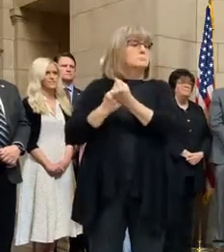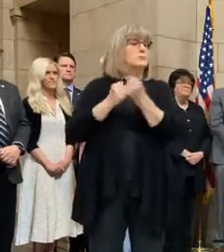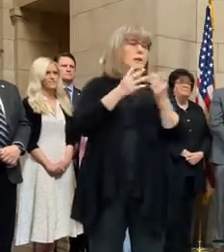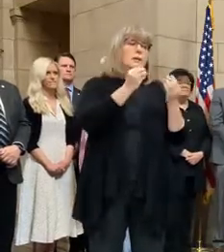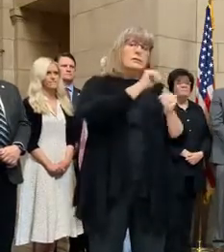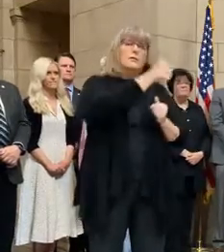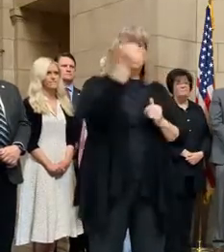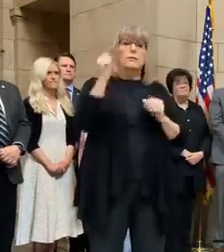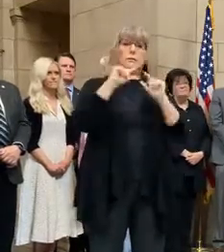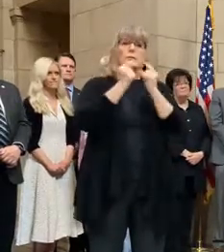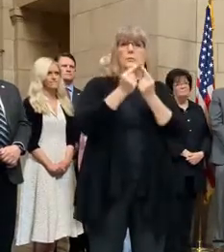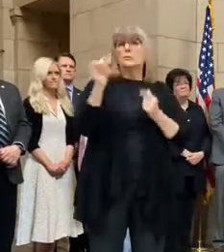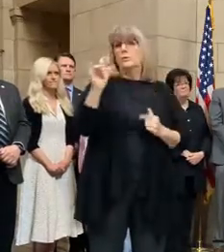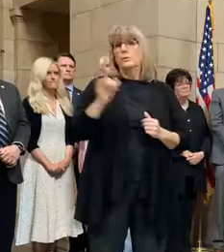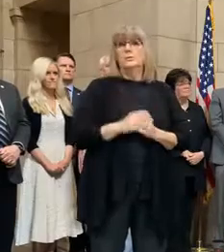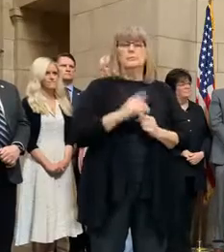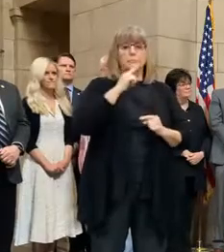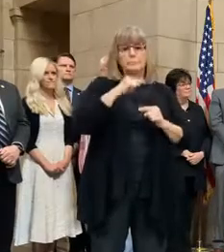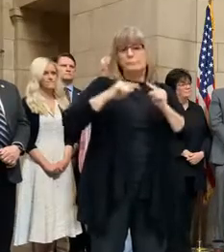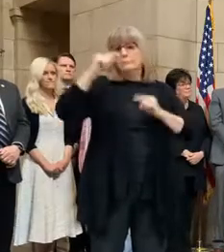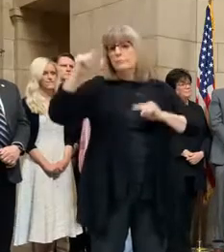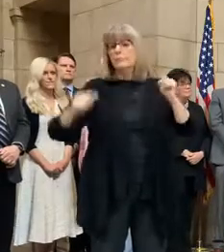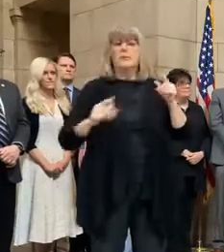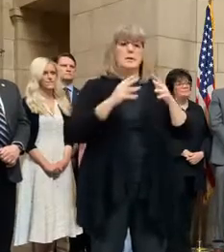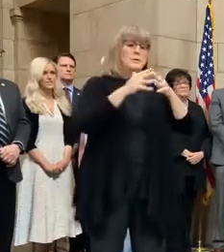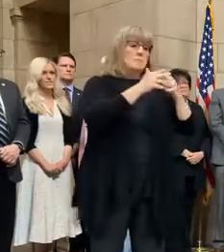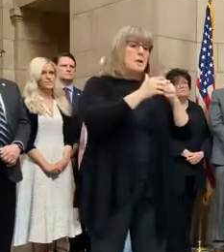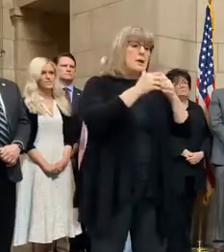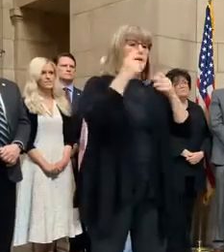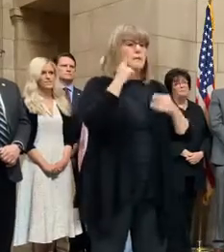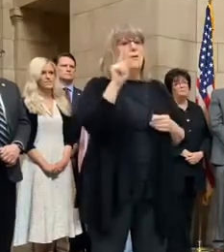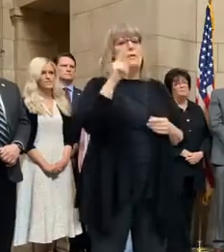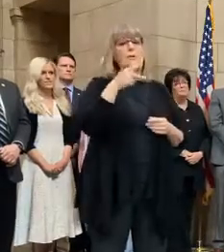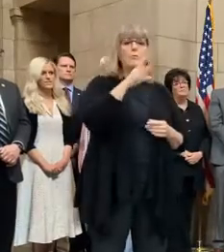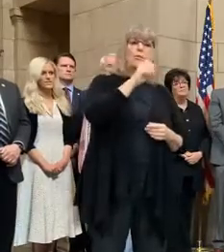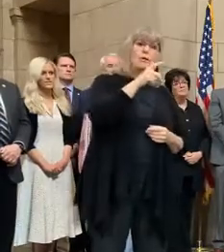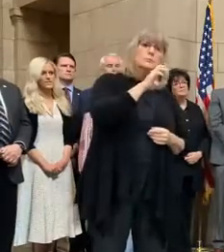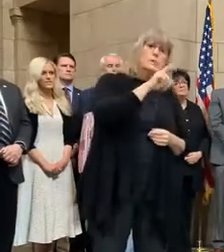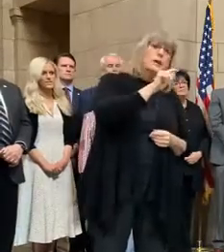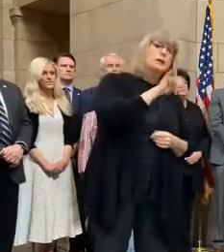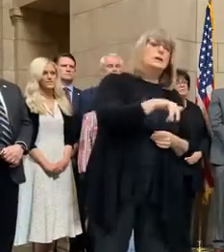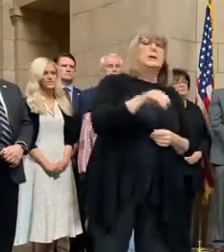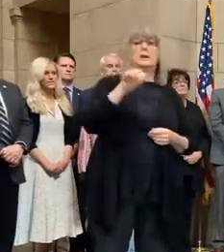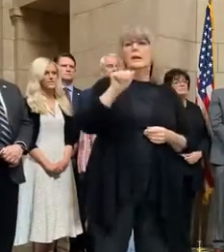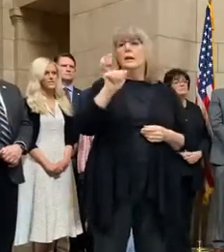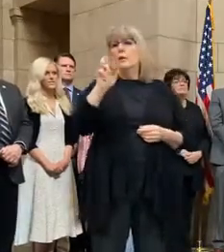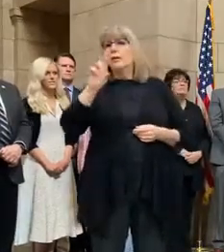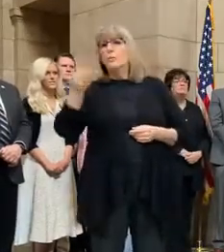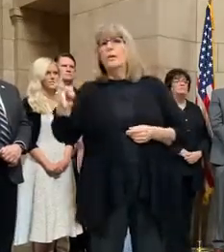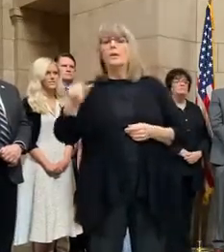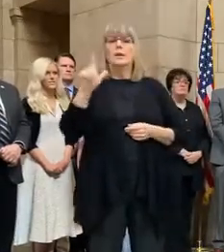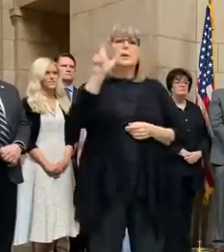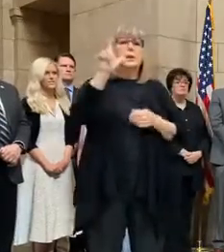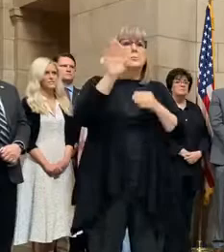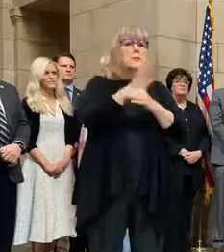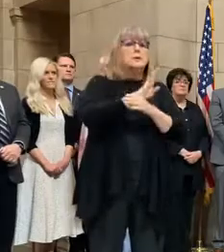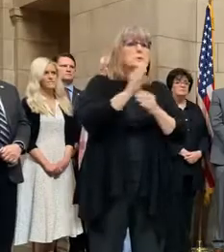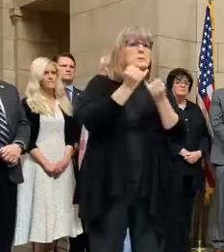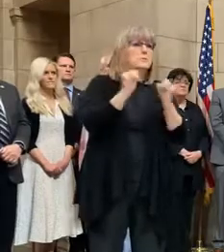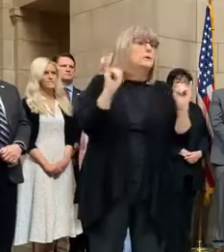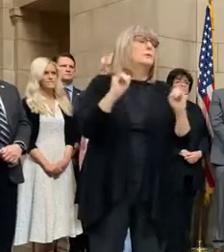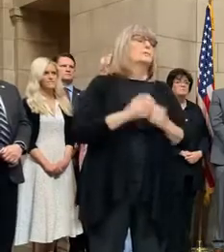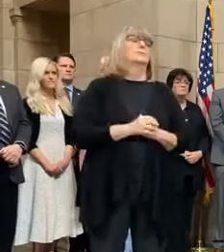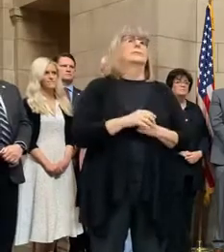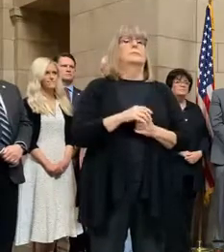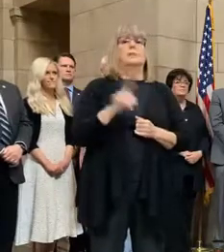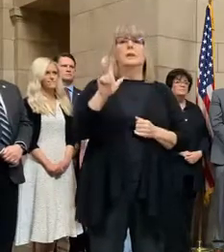other different groups, wide-ranging from Americans for Prosperity, AARP, Lincoln Independent Business Association, the Lincoln